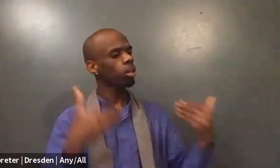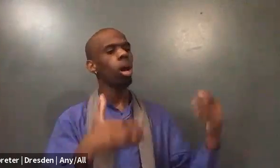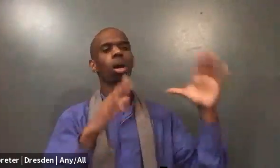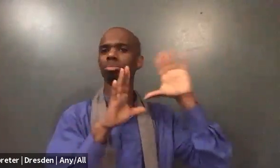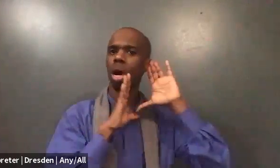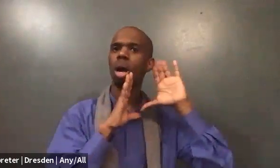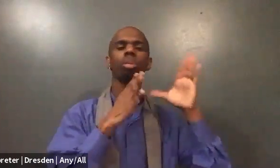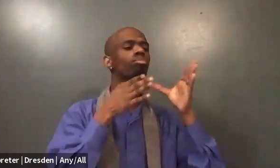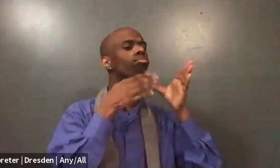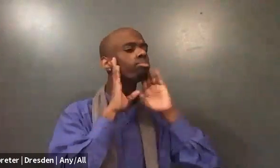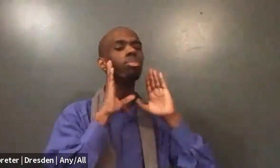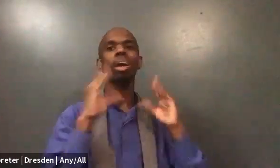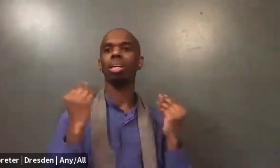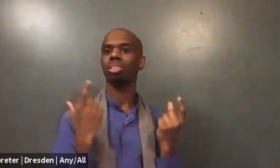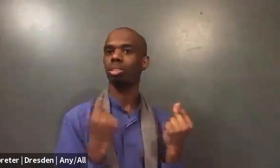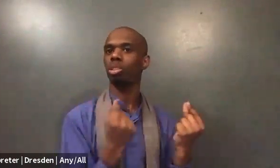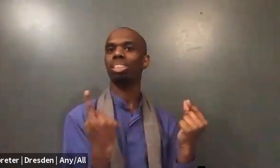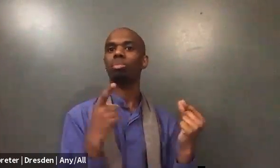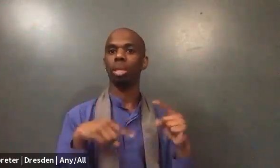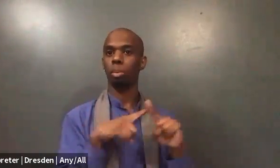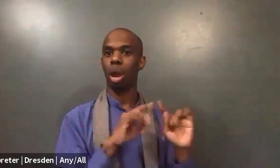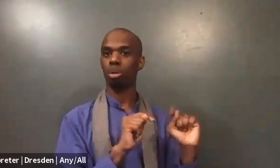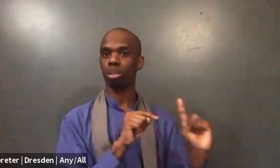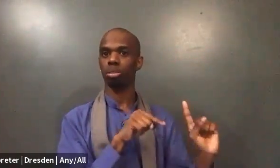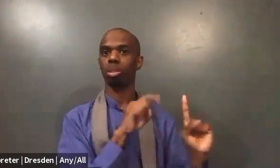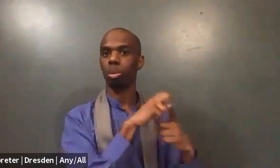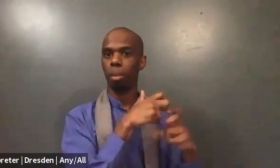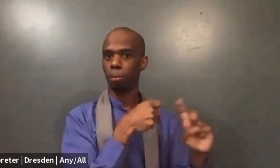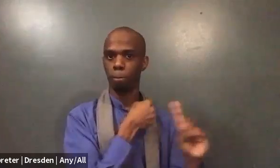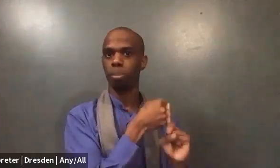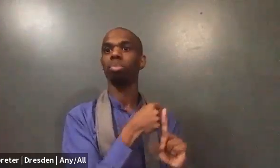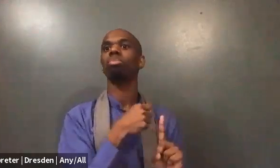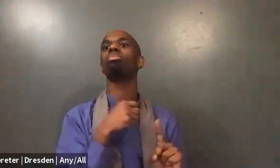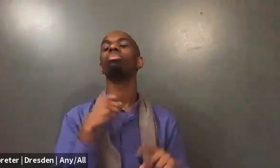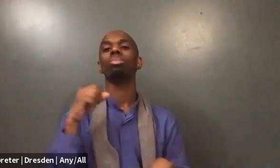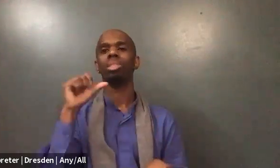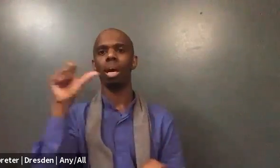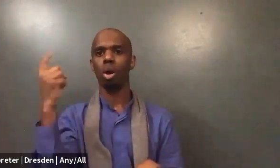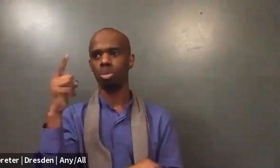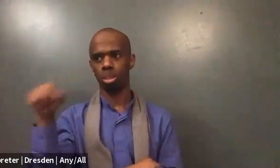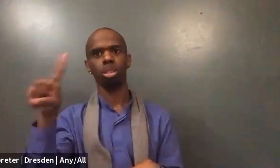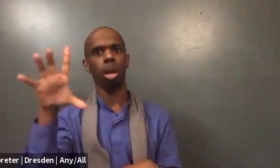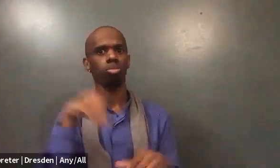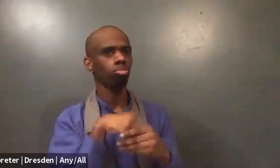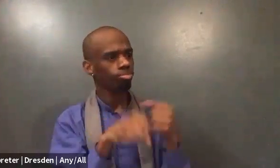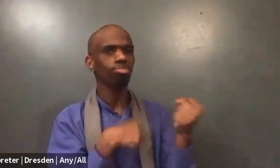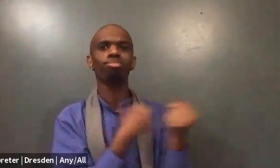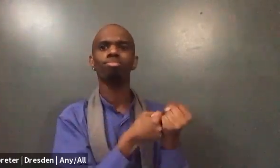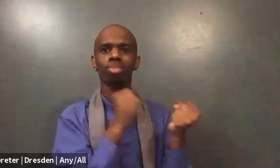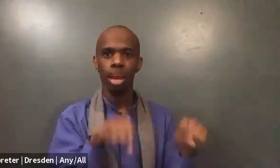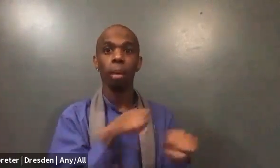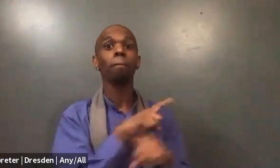did something about it, right? Not just an advocate, but also within the